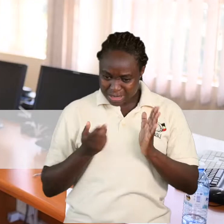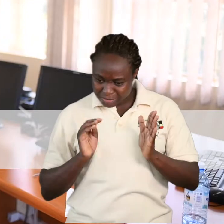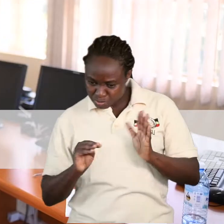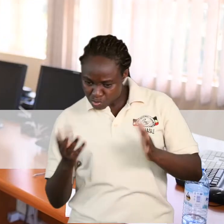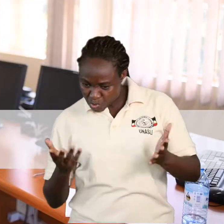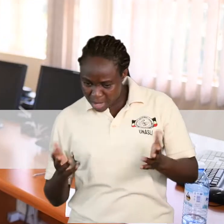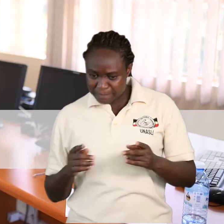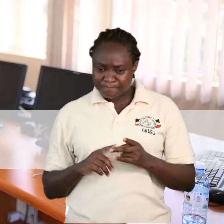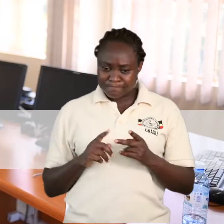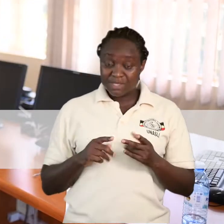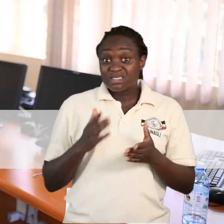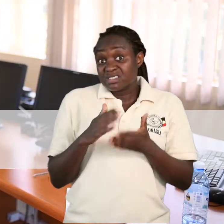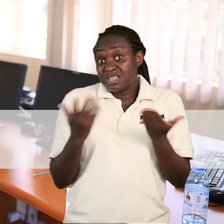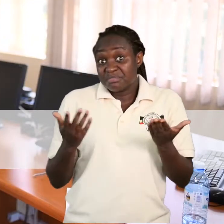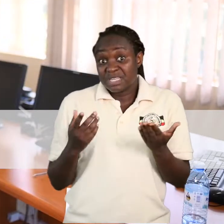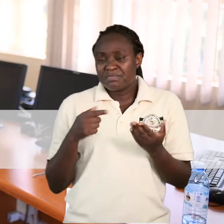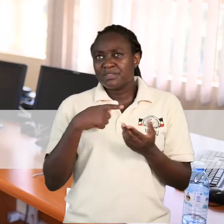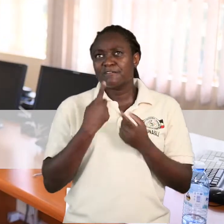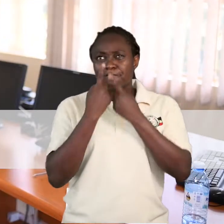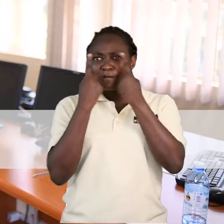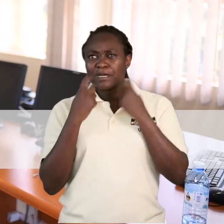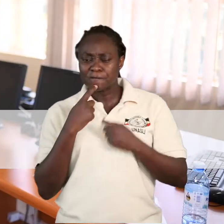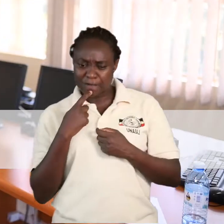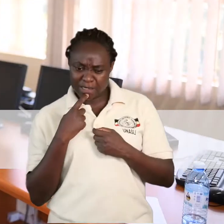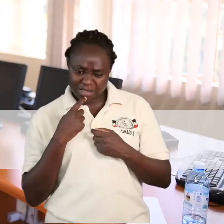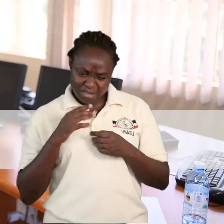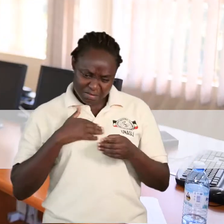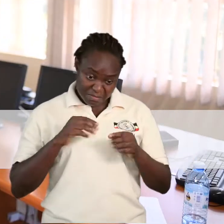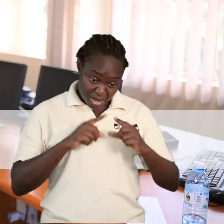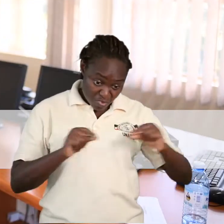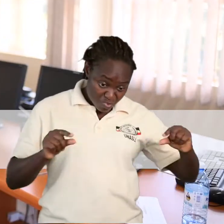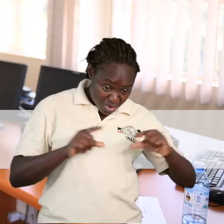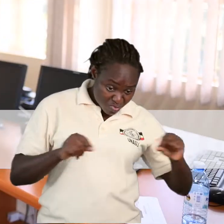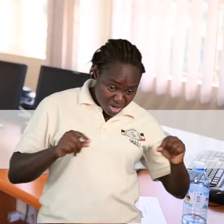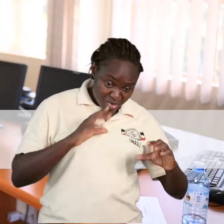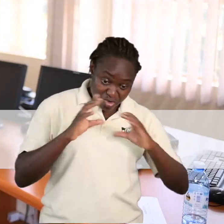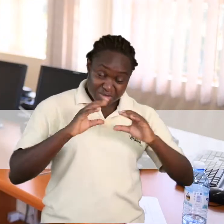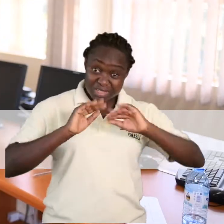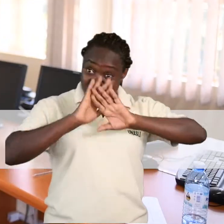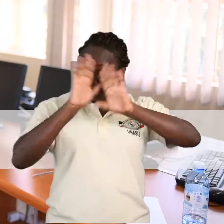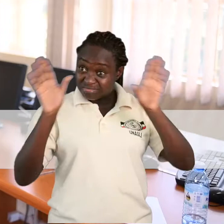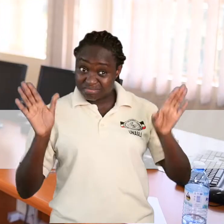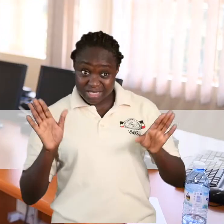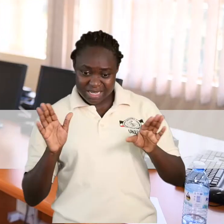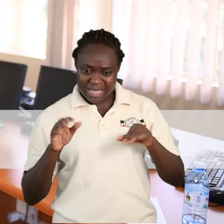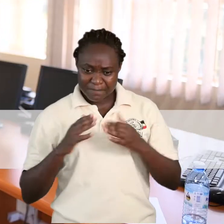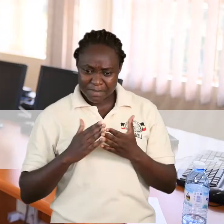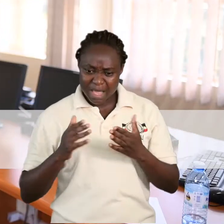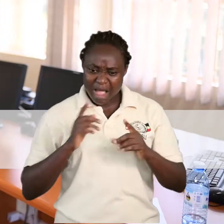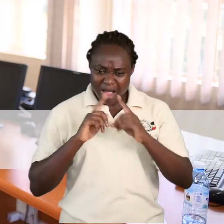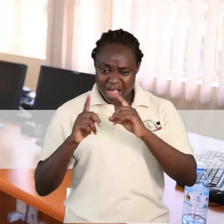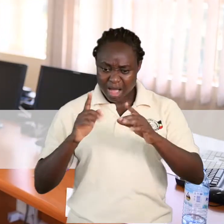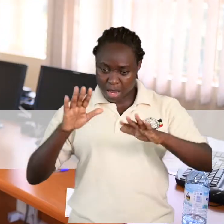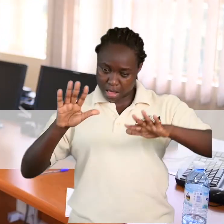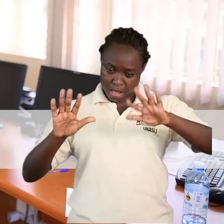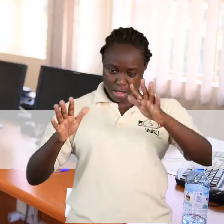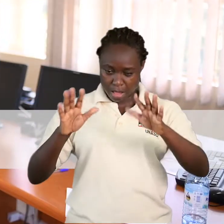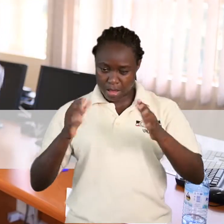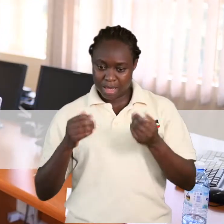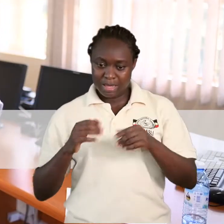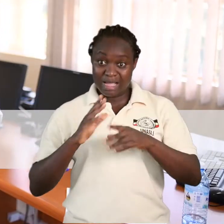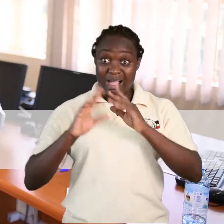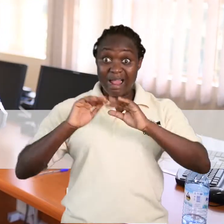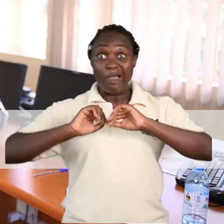your questions. You even ask yourself, is the message clear? Are there any colors which are overpowering? Because you may put